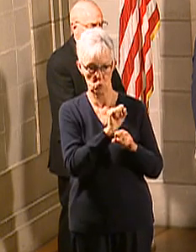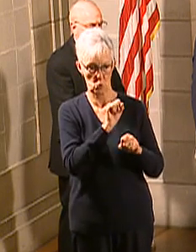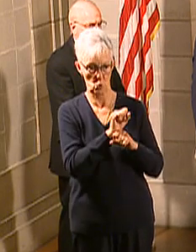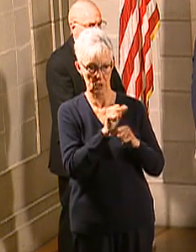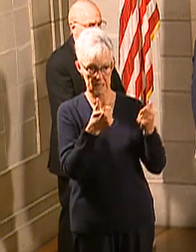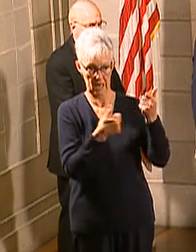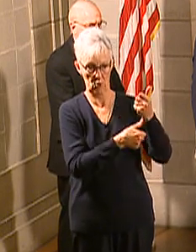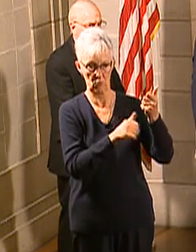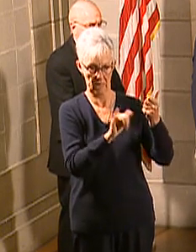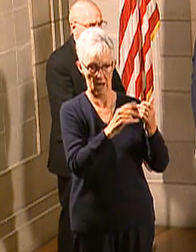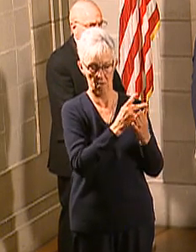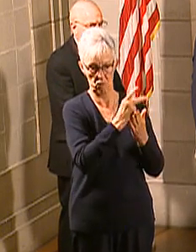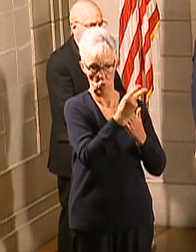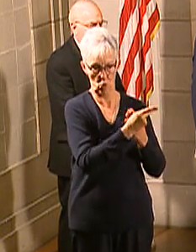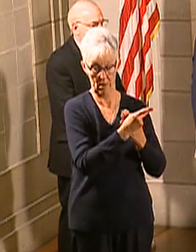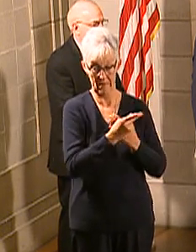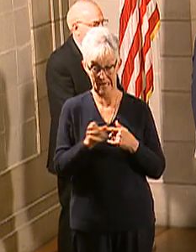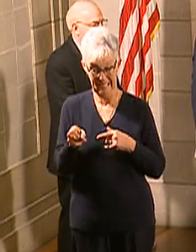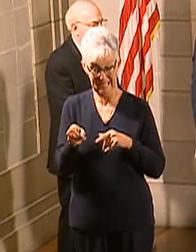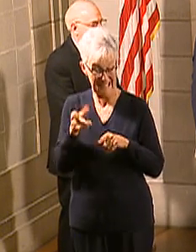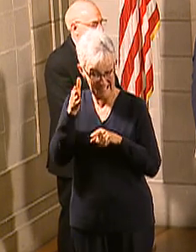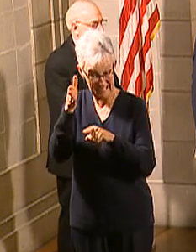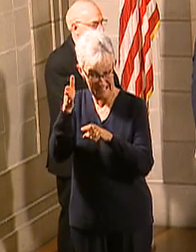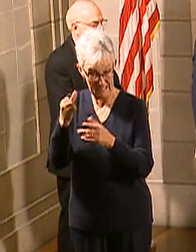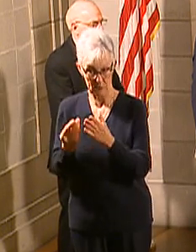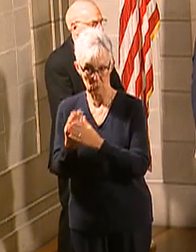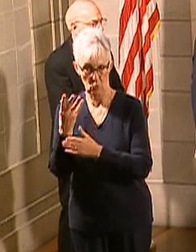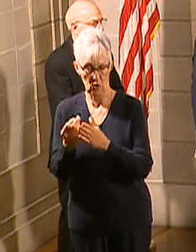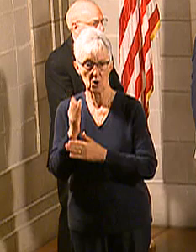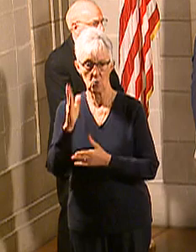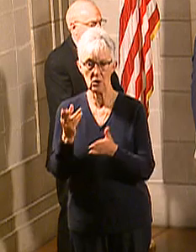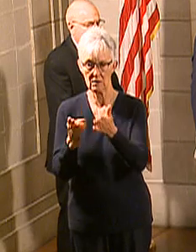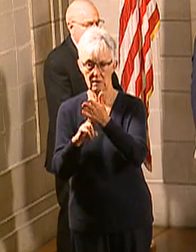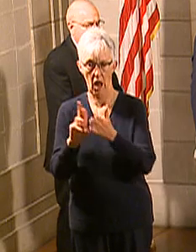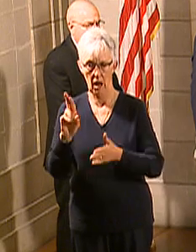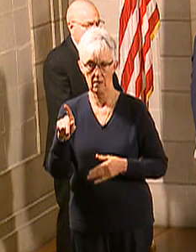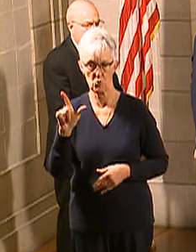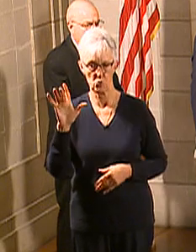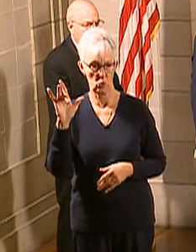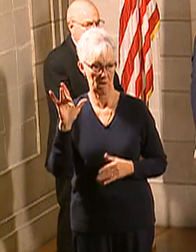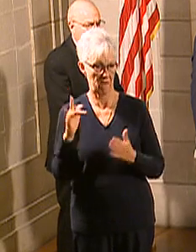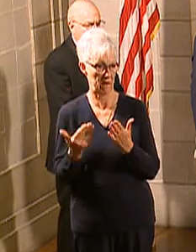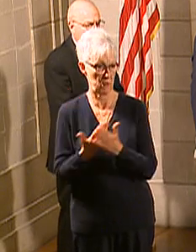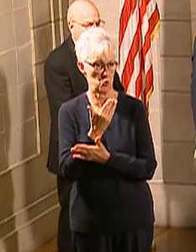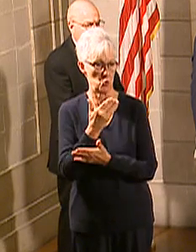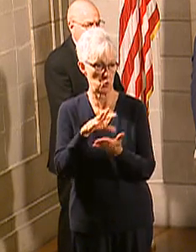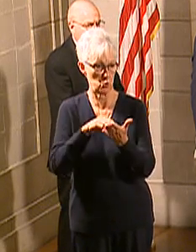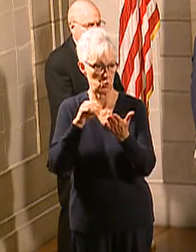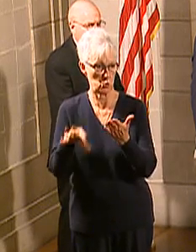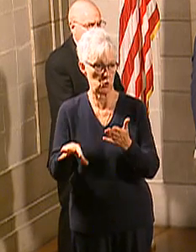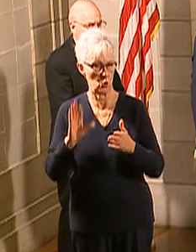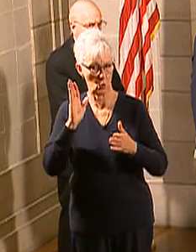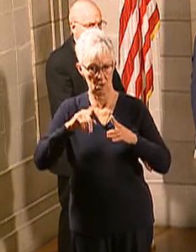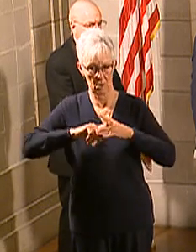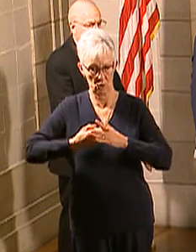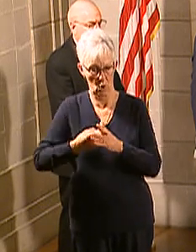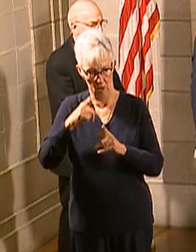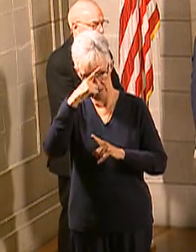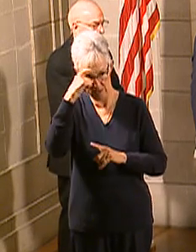this spring, we're anticipating signing more than 25 students to programs that we offer that'll start in the summer of